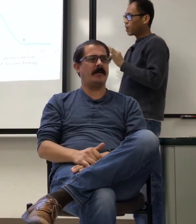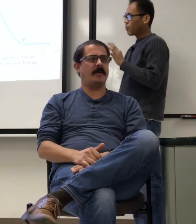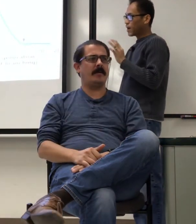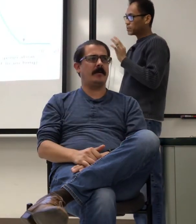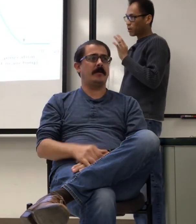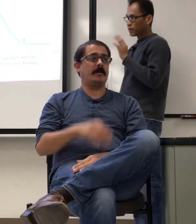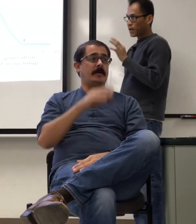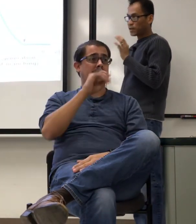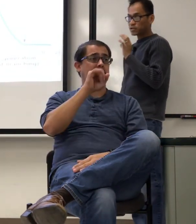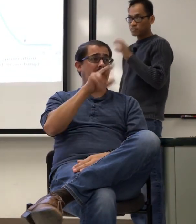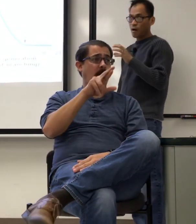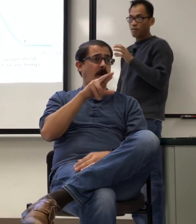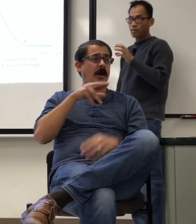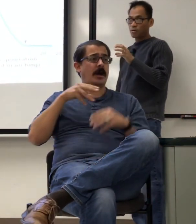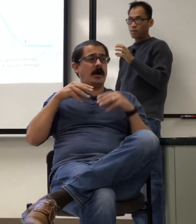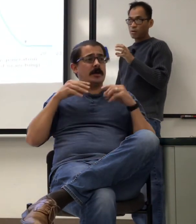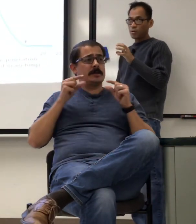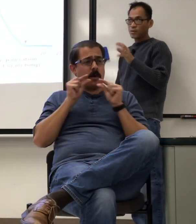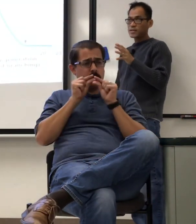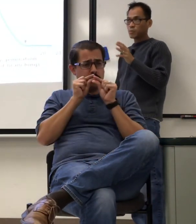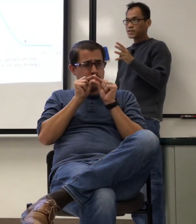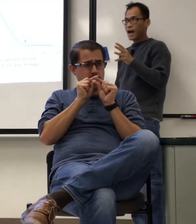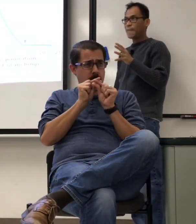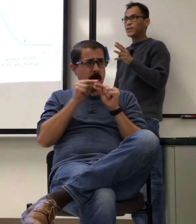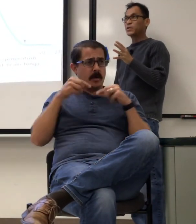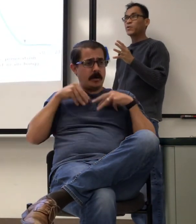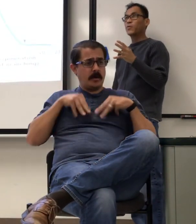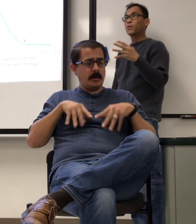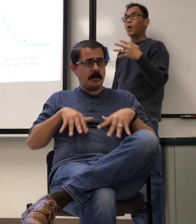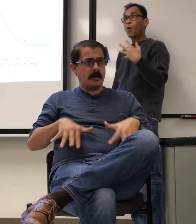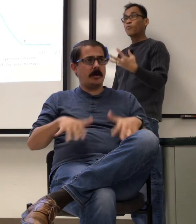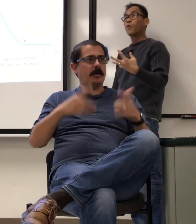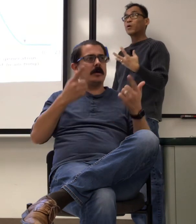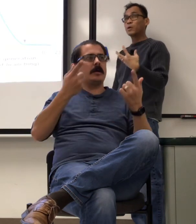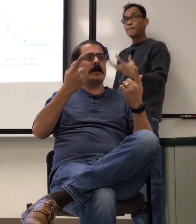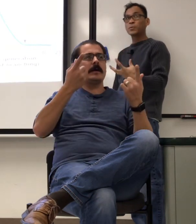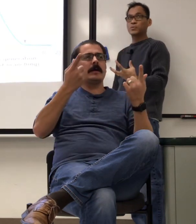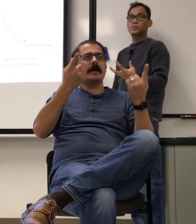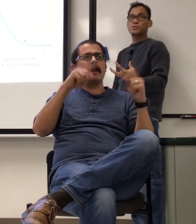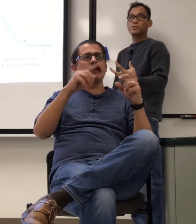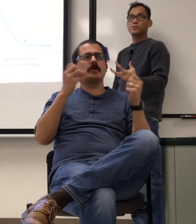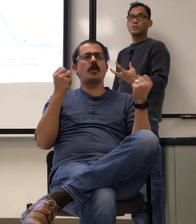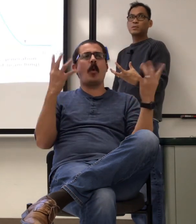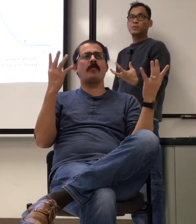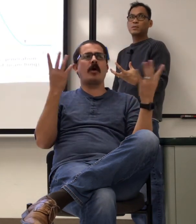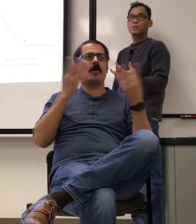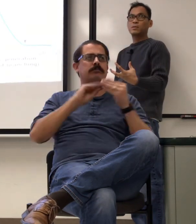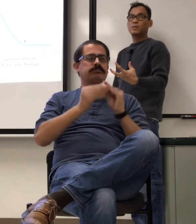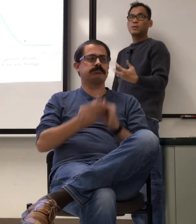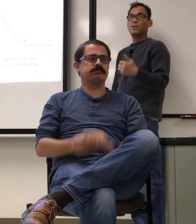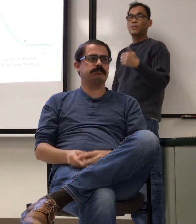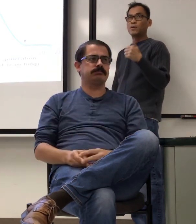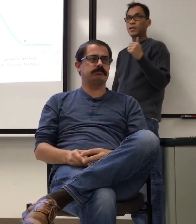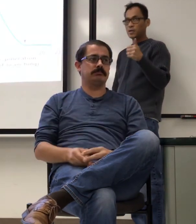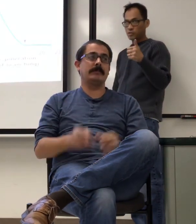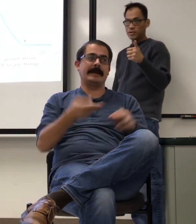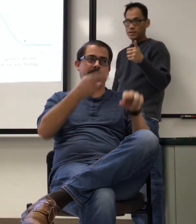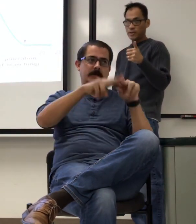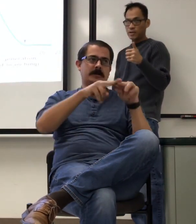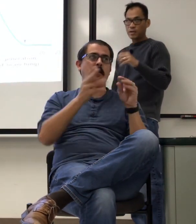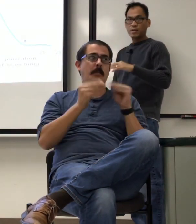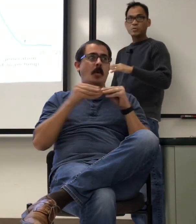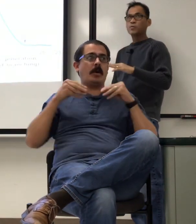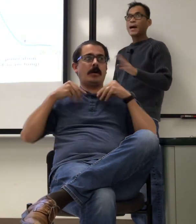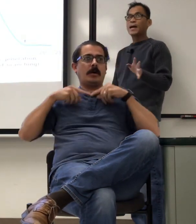the airways are getting smaller, what's happening to their overall numbers? They're